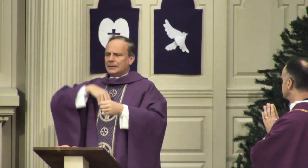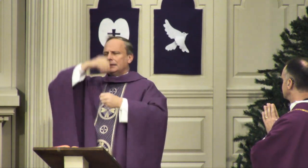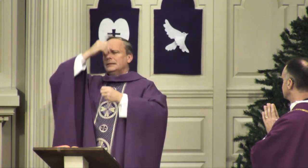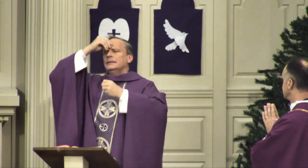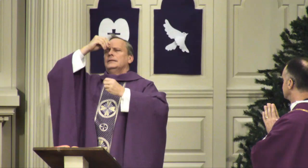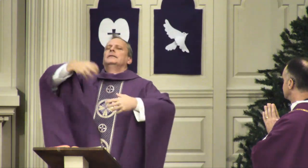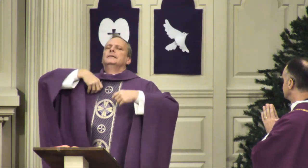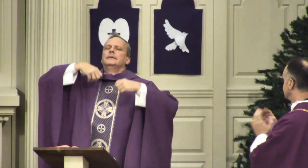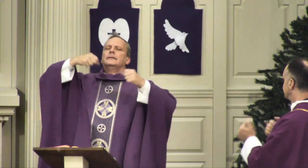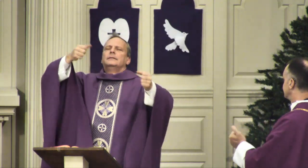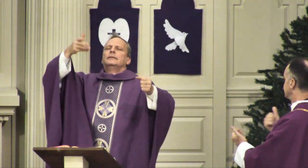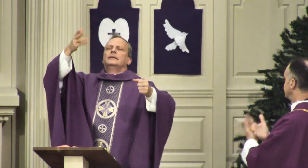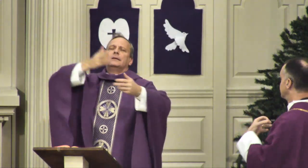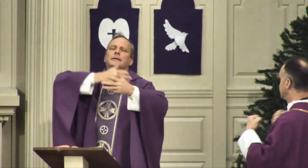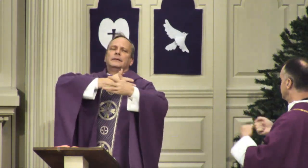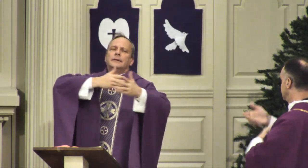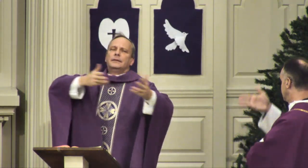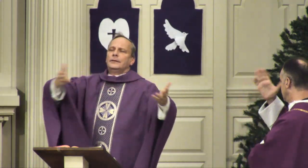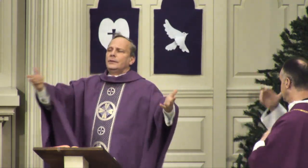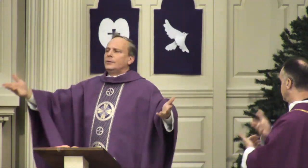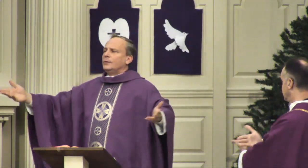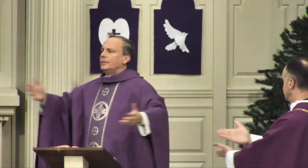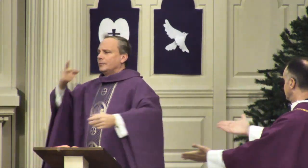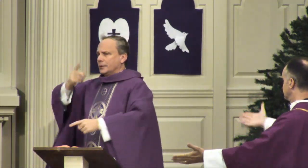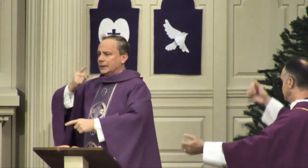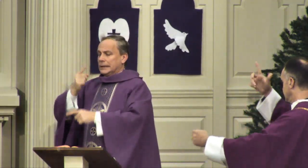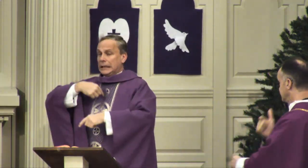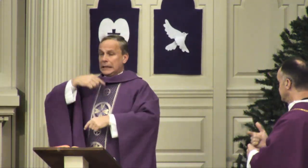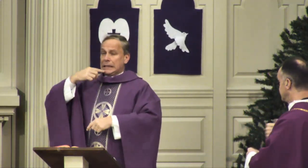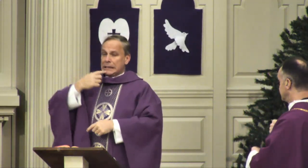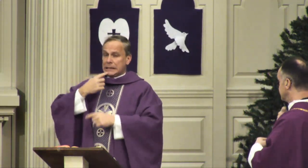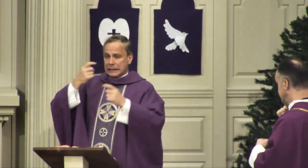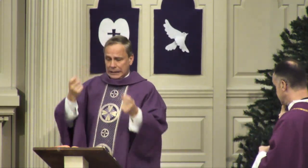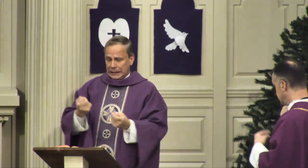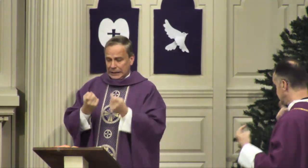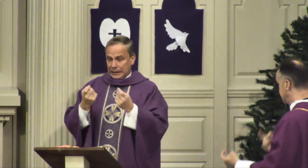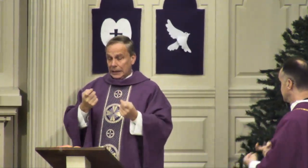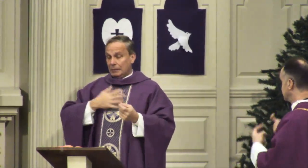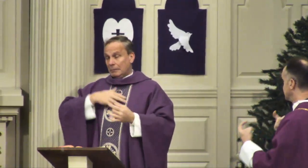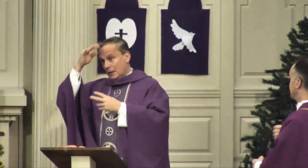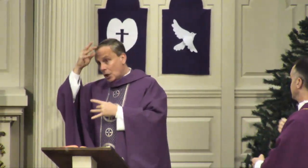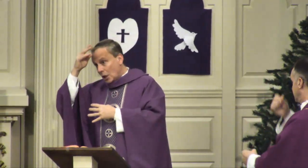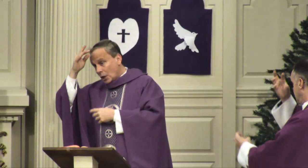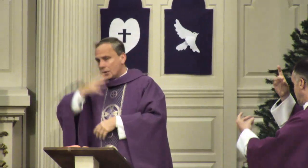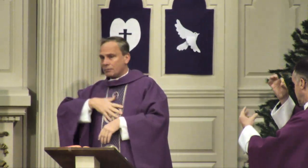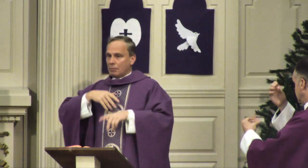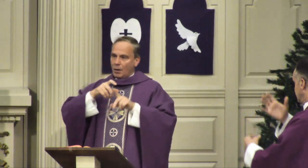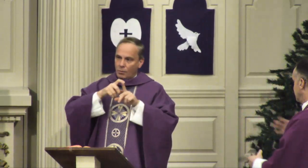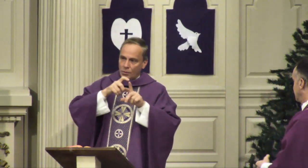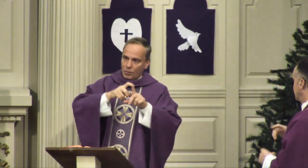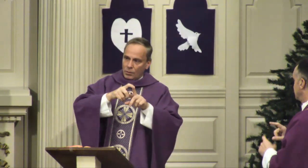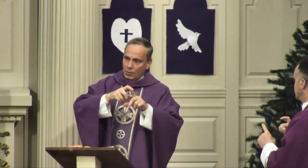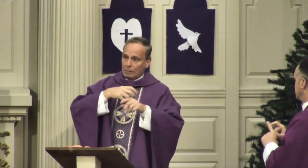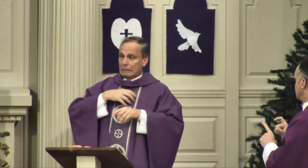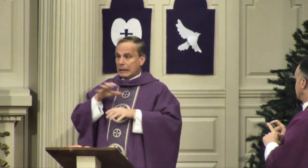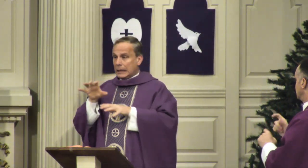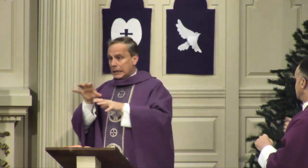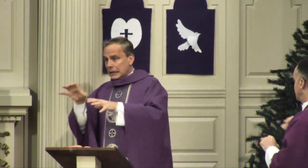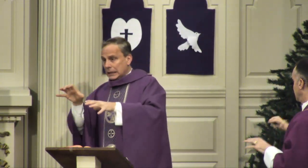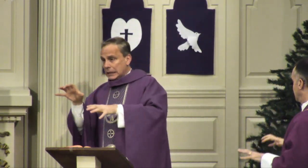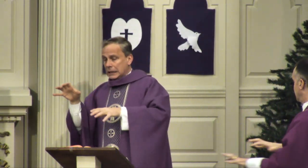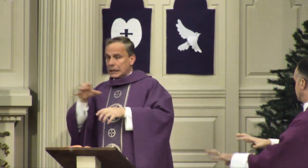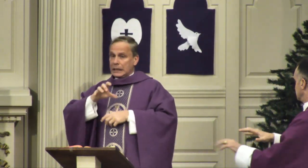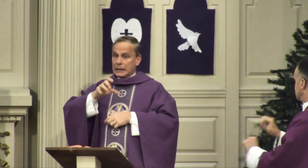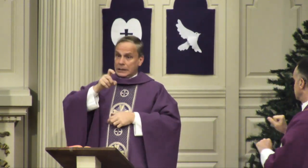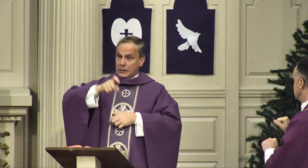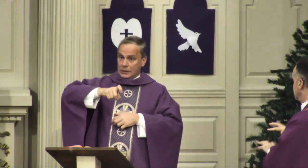I confess to Almighty God and to you, my brothers and sisters, that I have greatly sinned in my thoughts and in my words, in what I